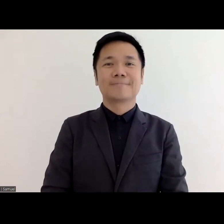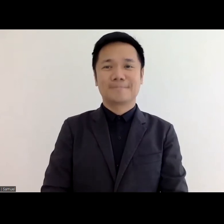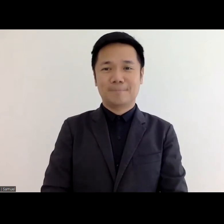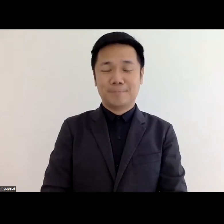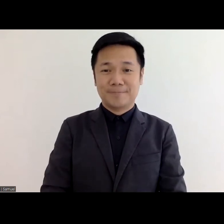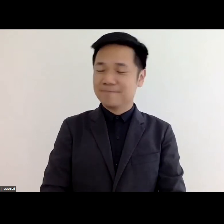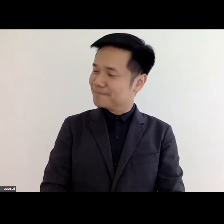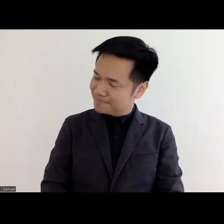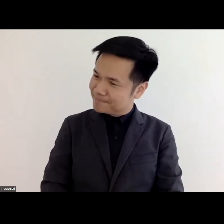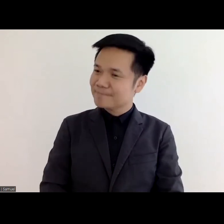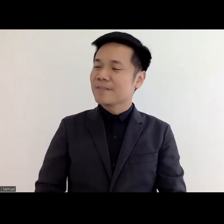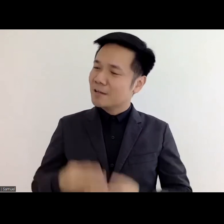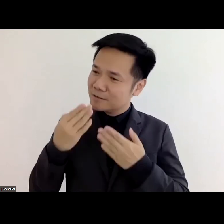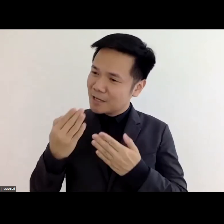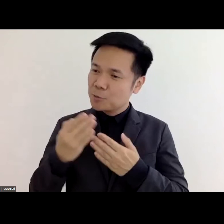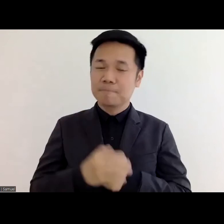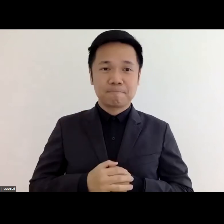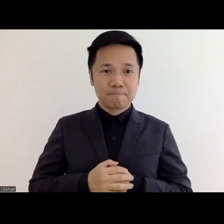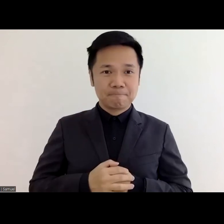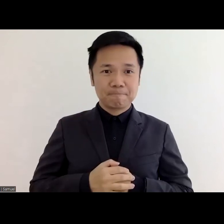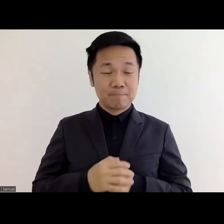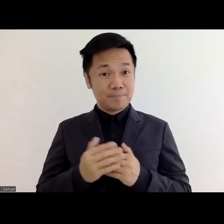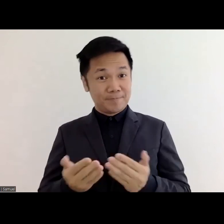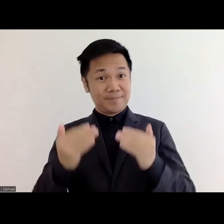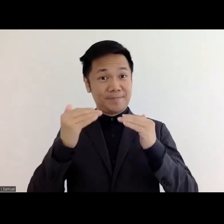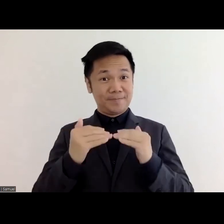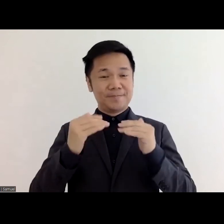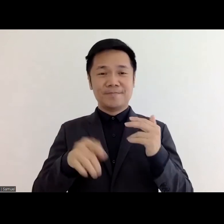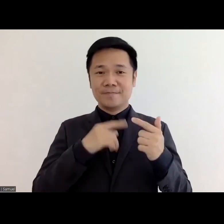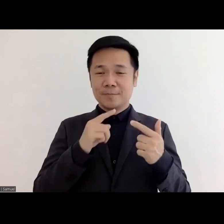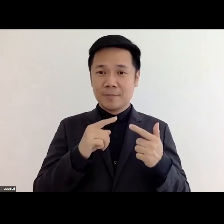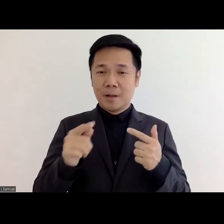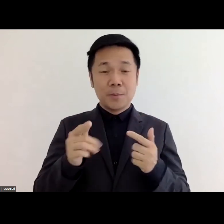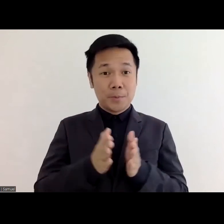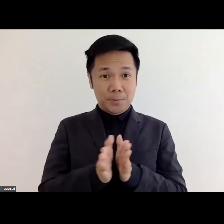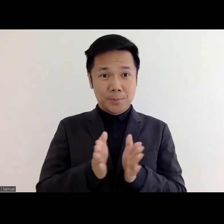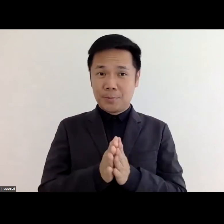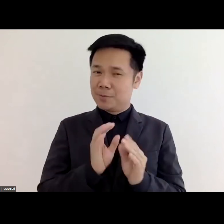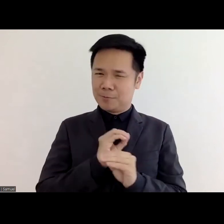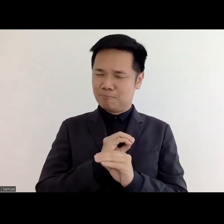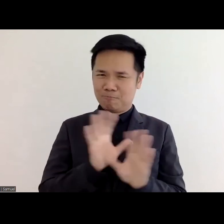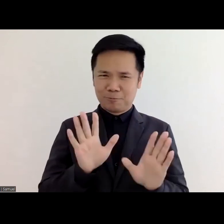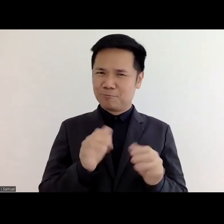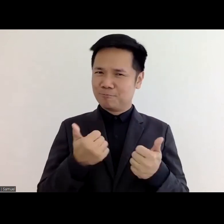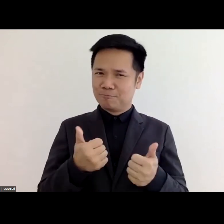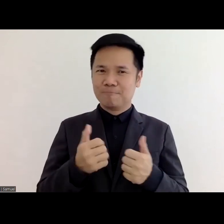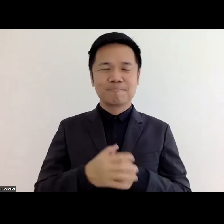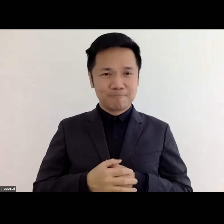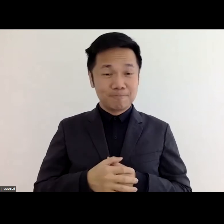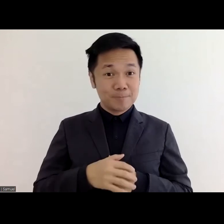Great, thank you. I think you responded nicely to the question.